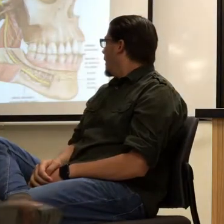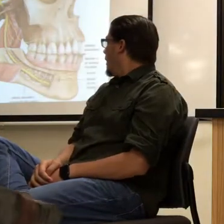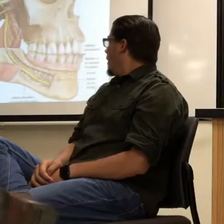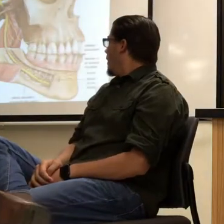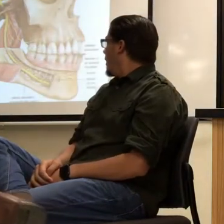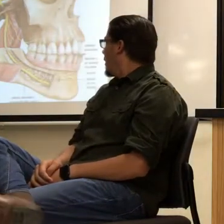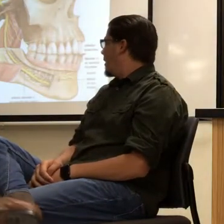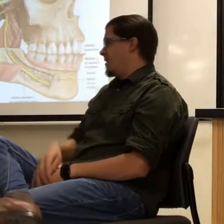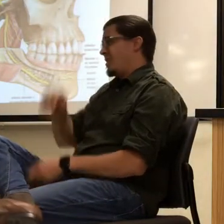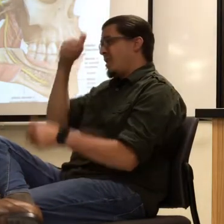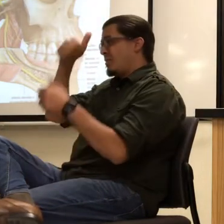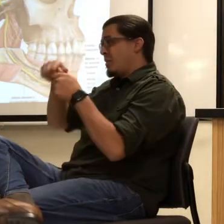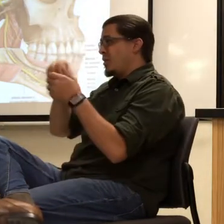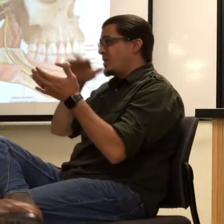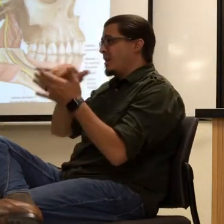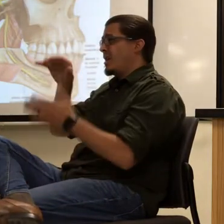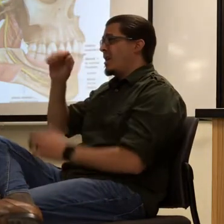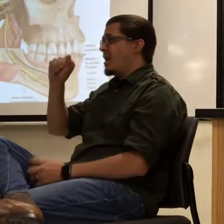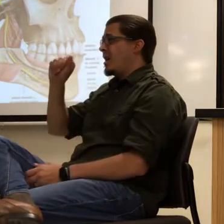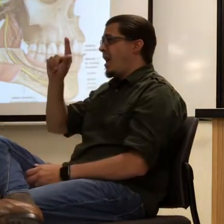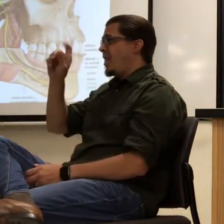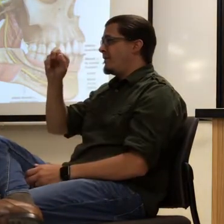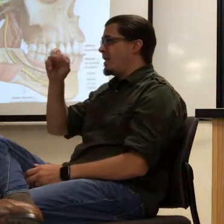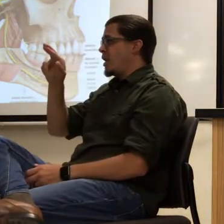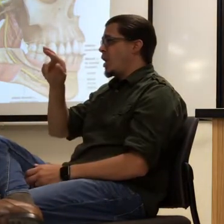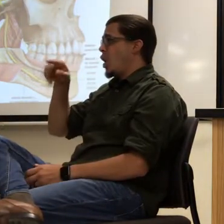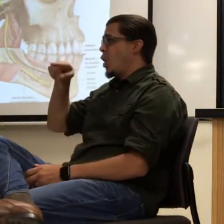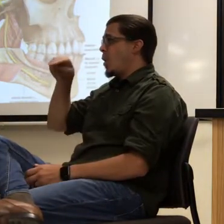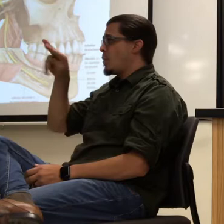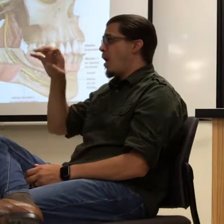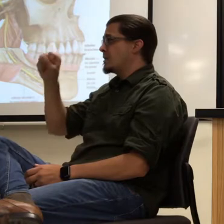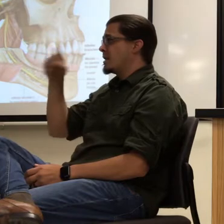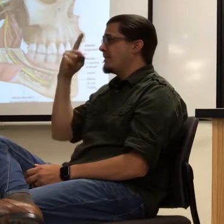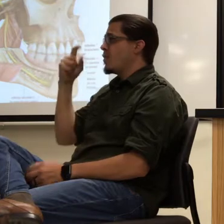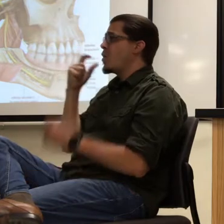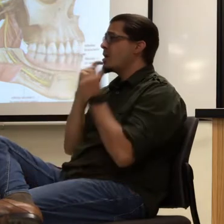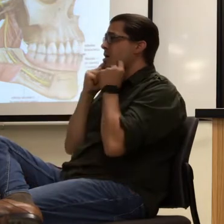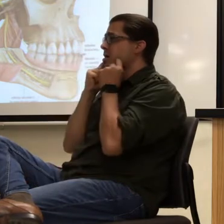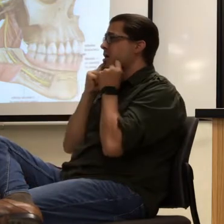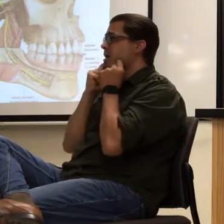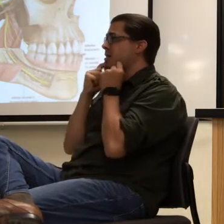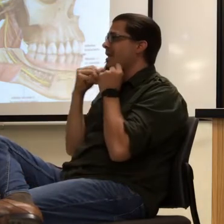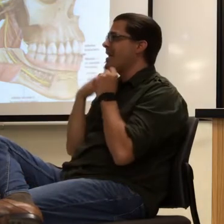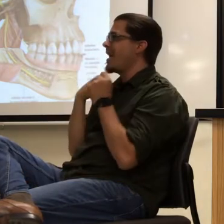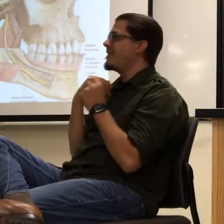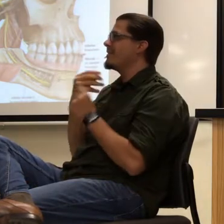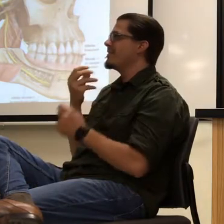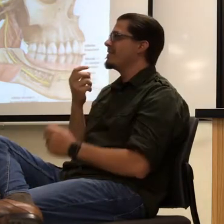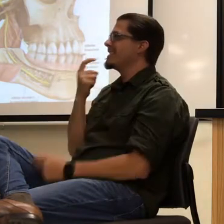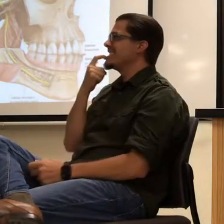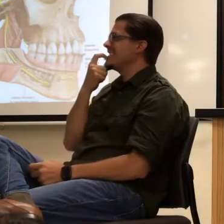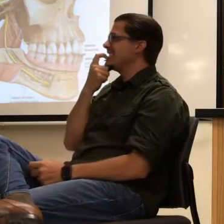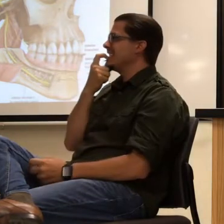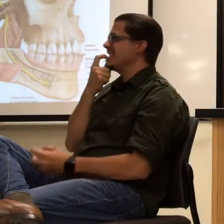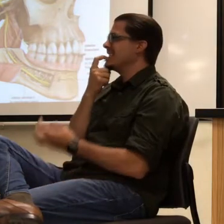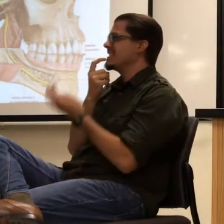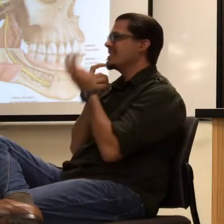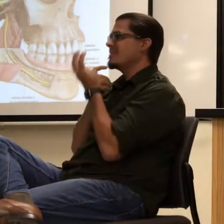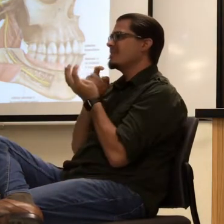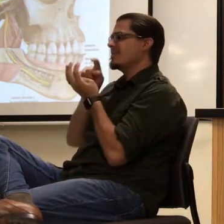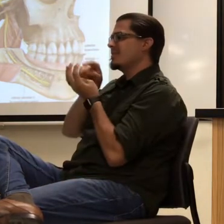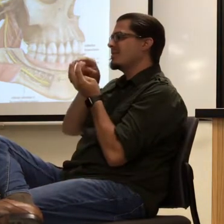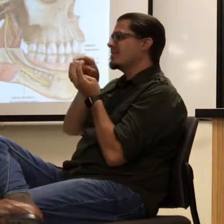You remember studying the alveolar process for the jaws? Well, they had the teeth sockets, right? Got your